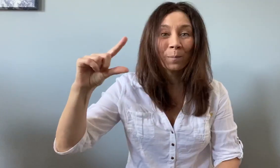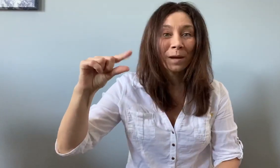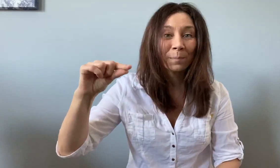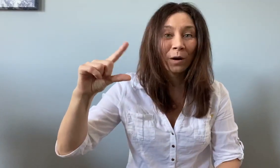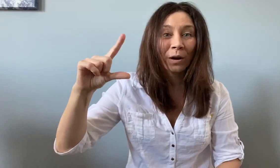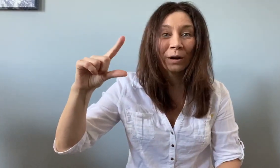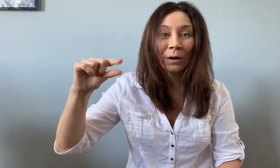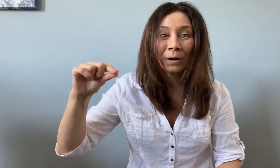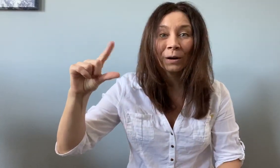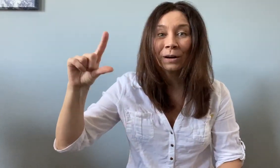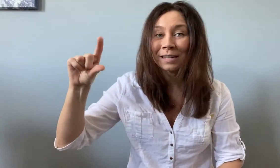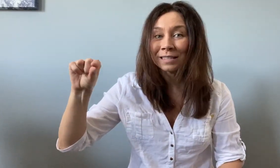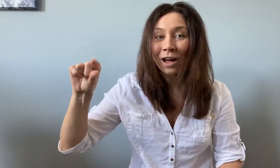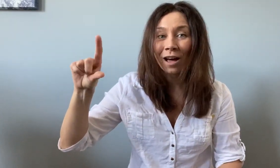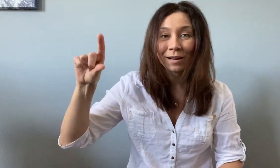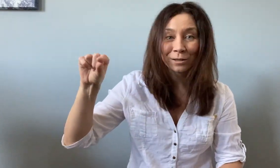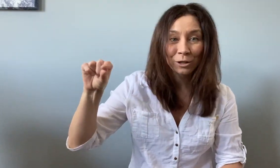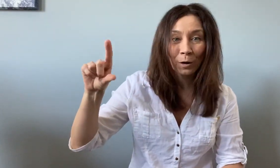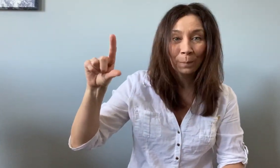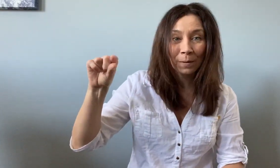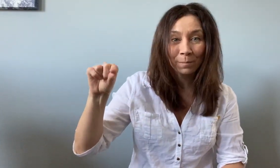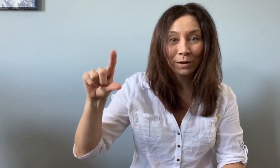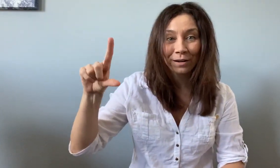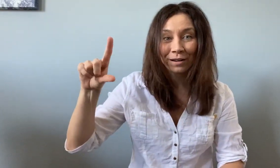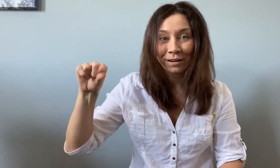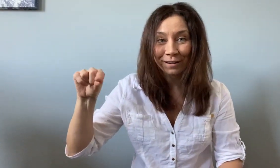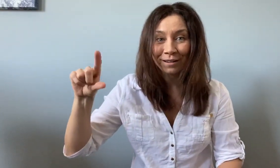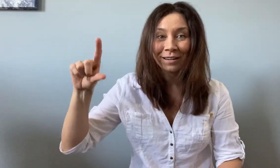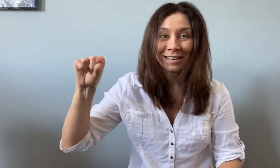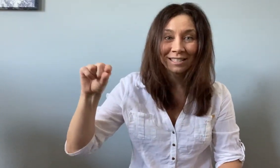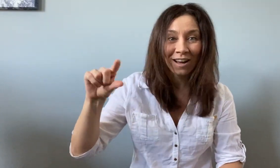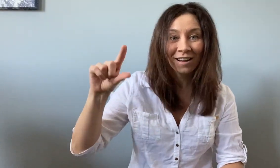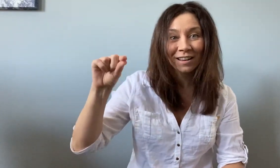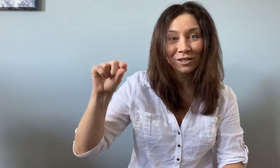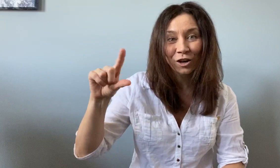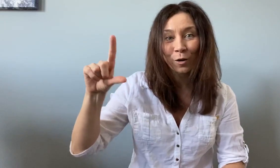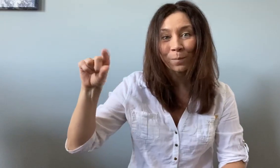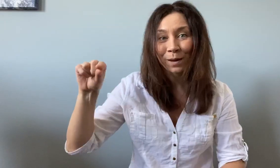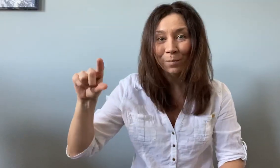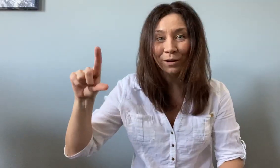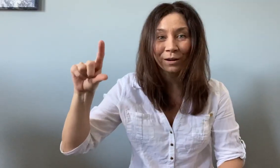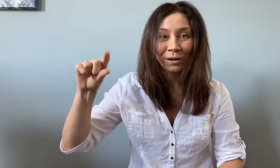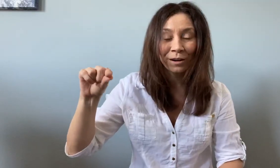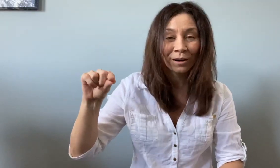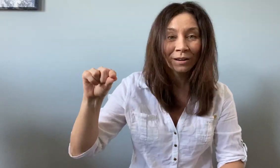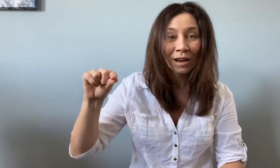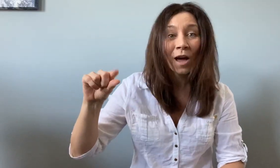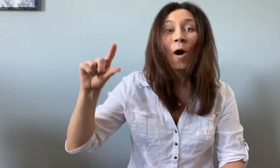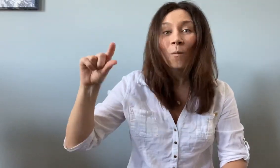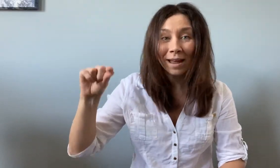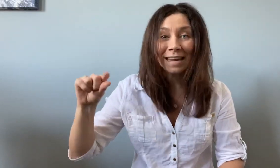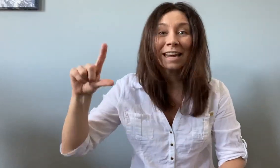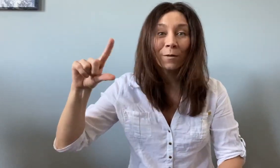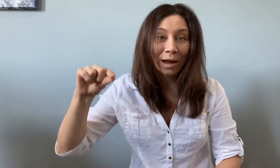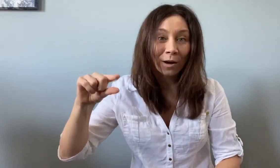chirping bird, he saw a chirping bird, he saw a chirping bird when he went over